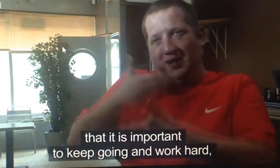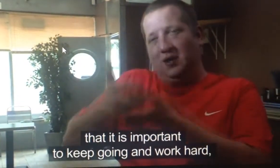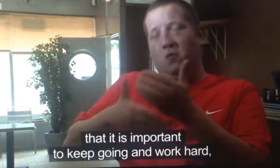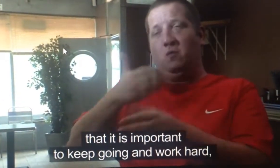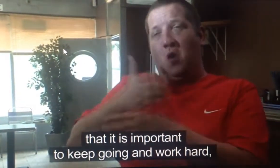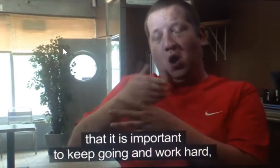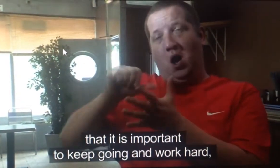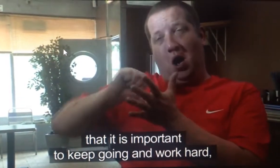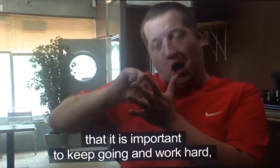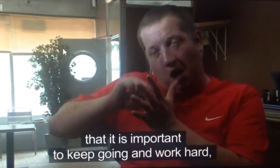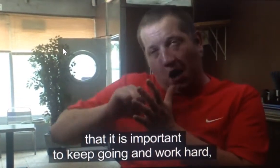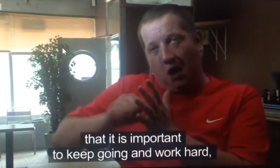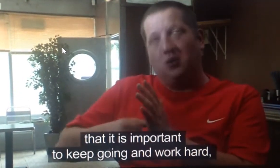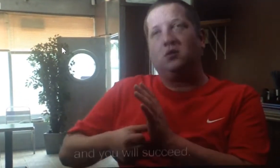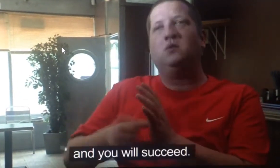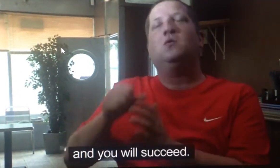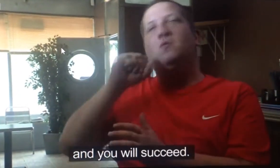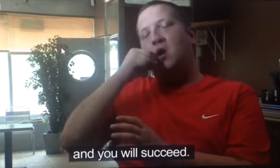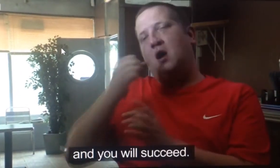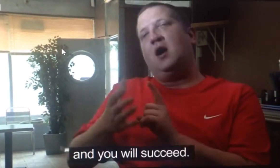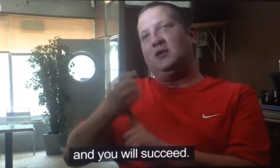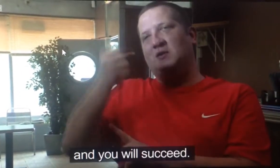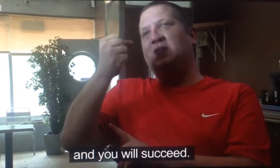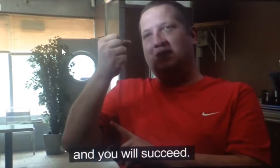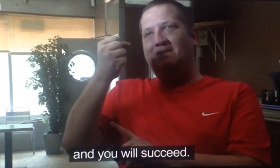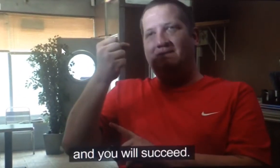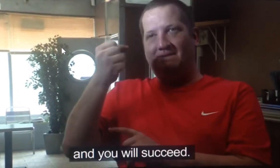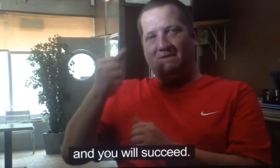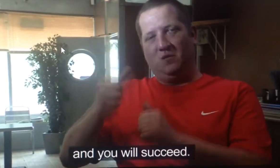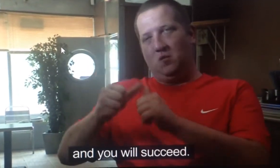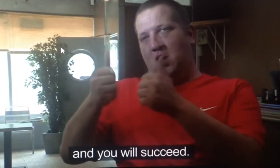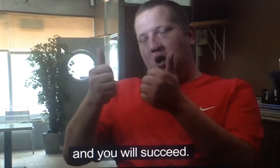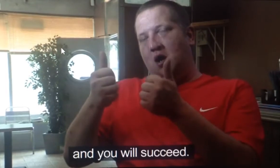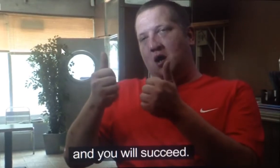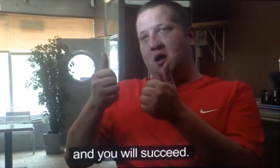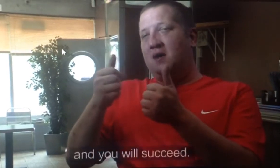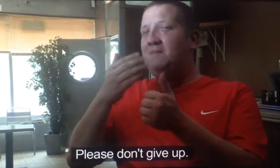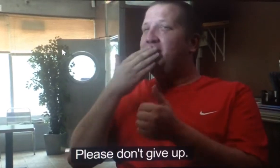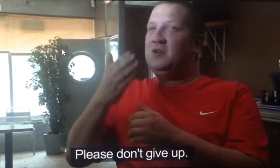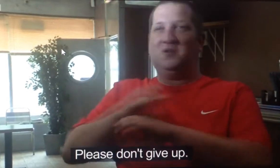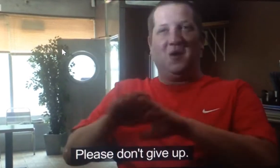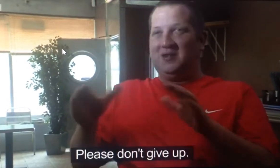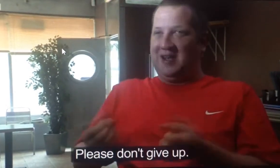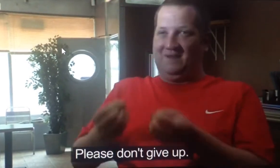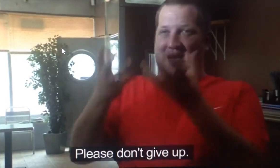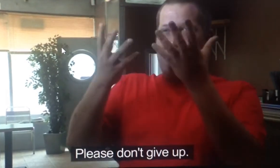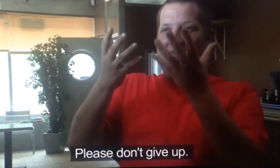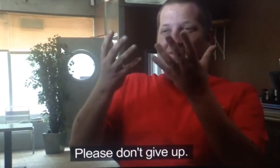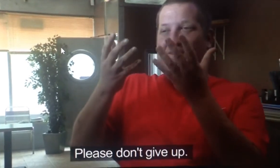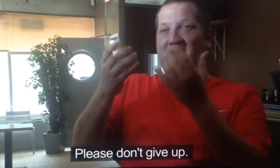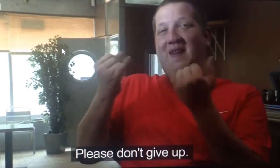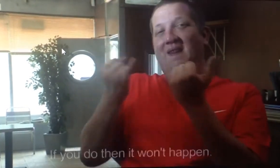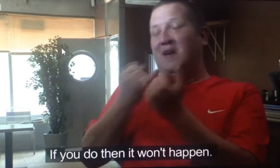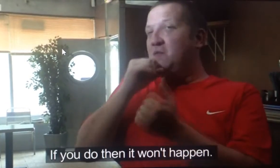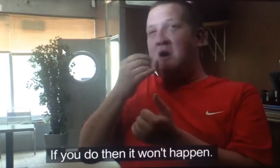and you will succeed please don't give up if you do then it